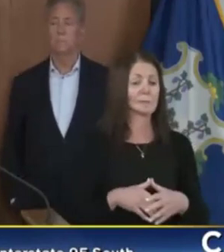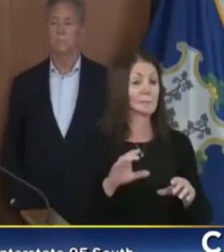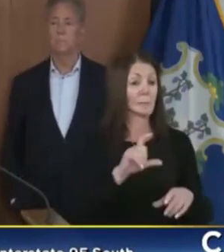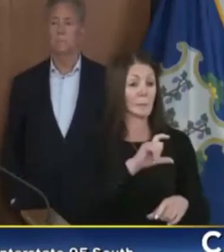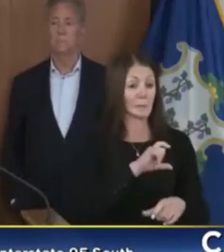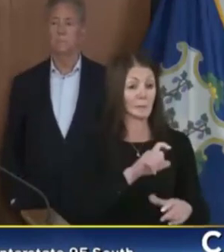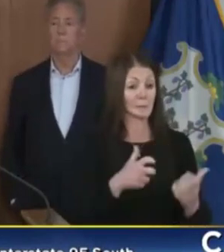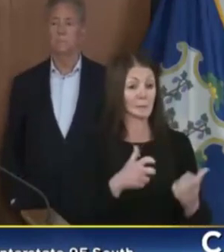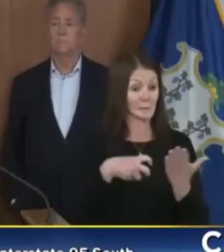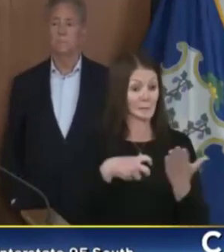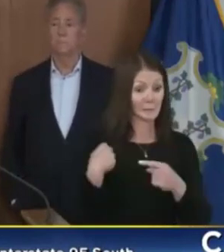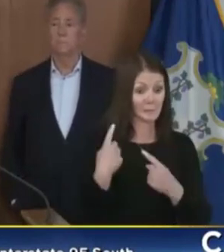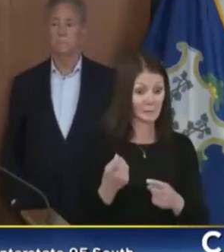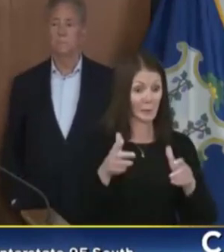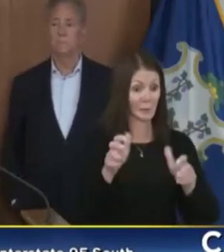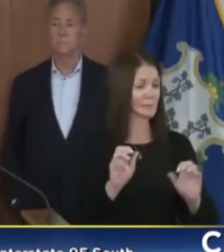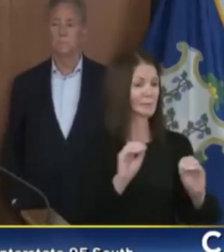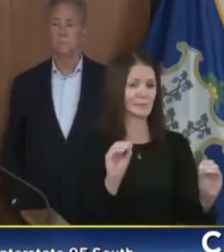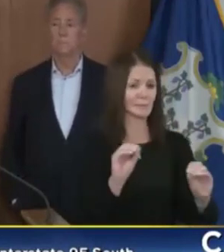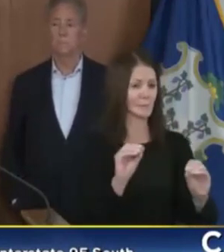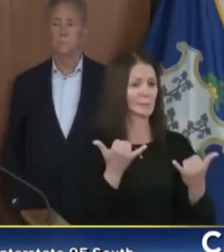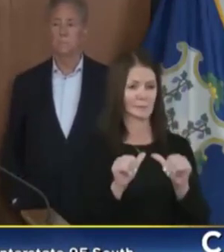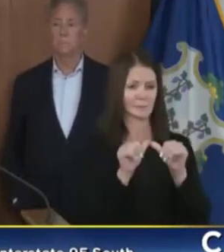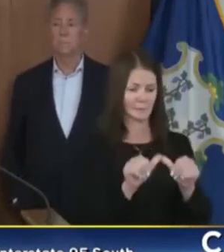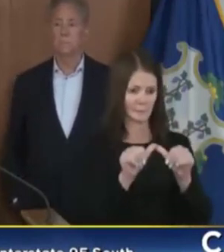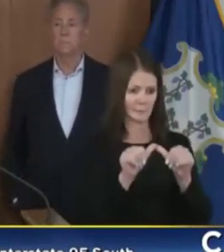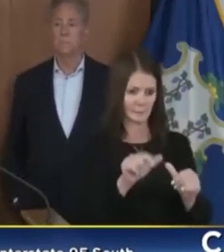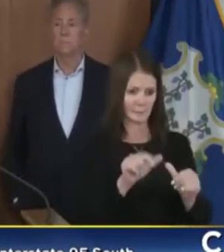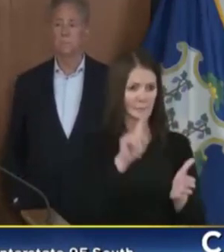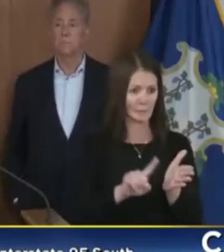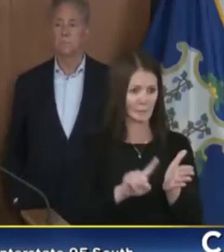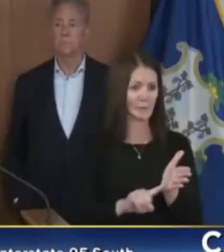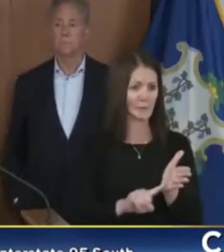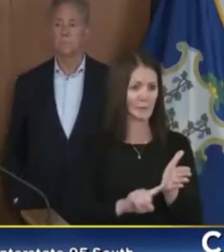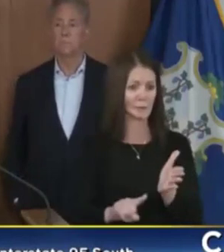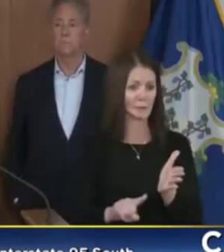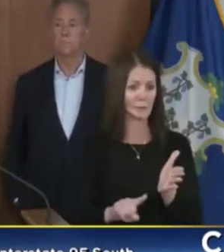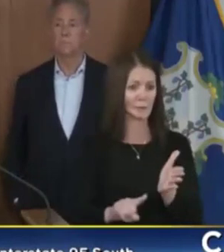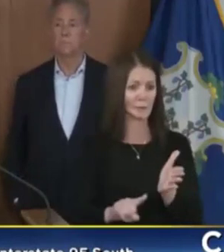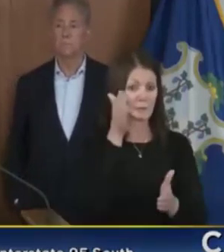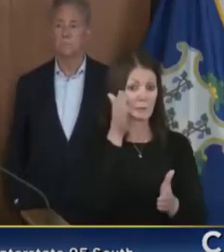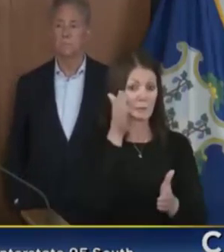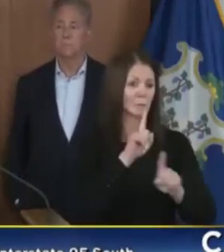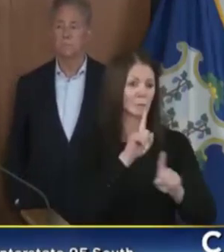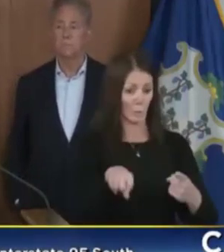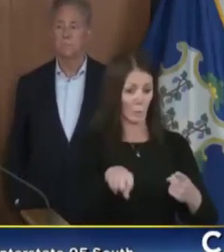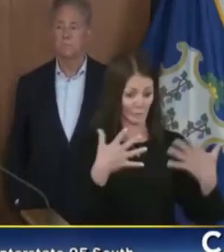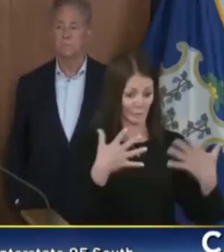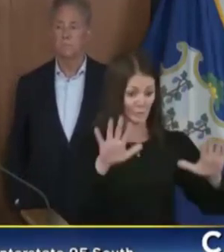enforcement action has been taken at this time. This is an ongoing investigation, and at the conclusion, we'll have more to report on that.